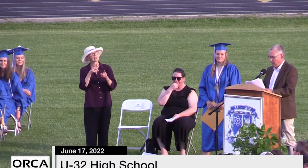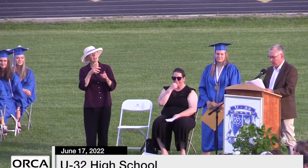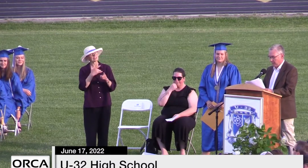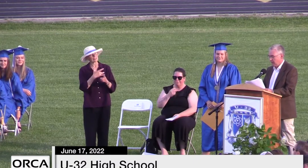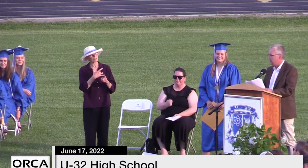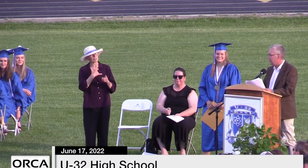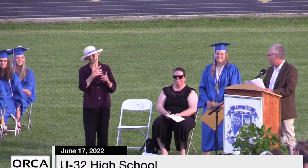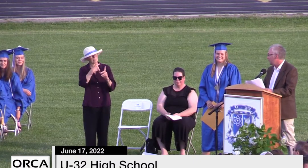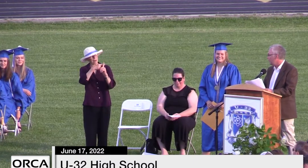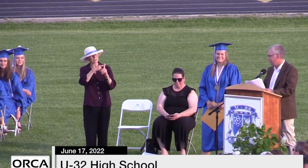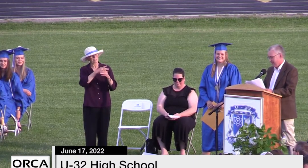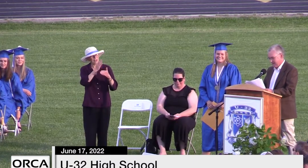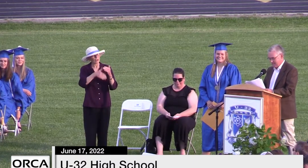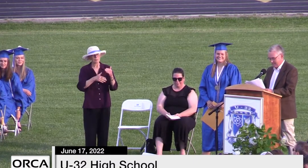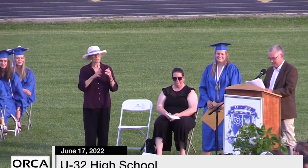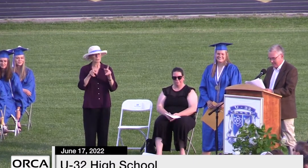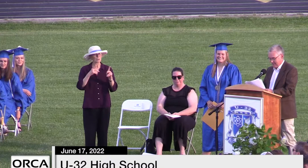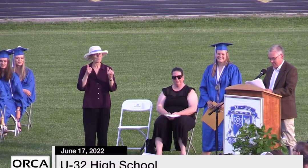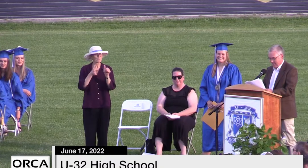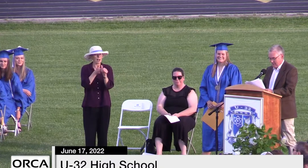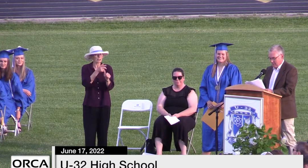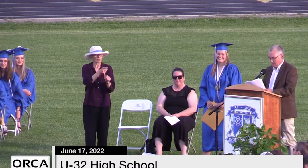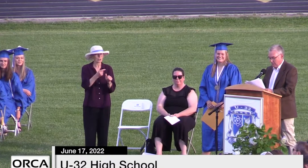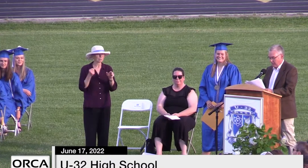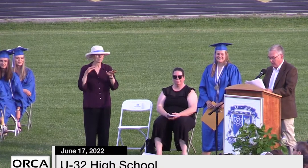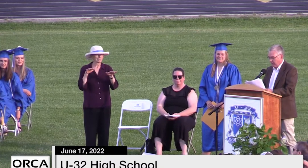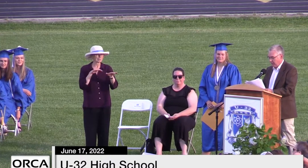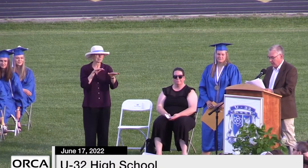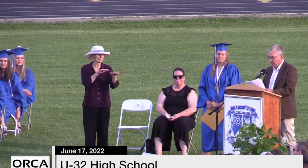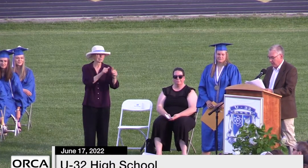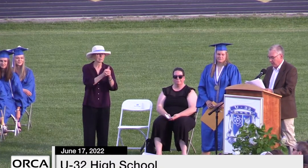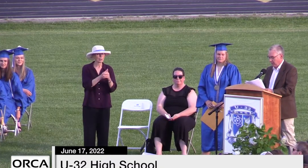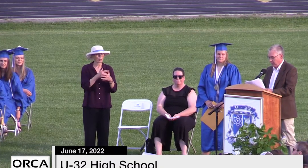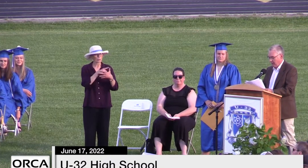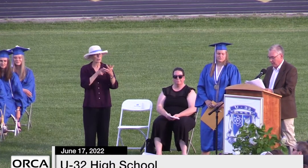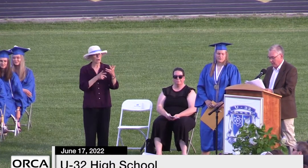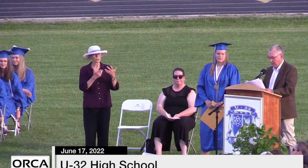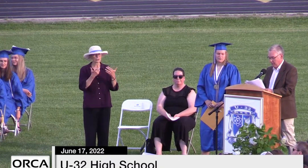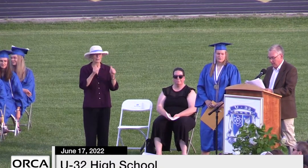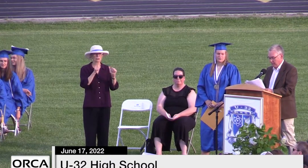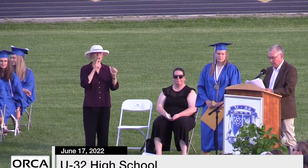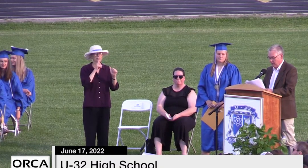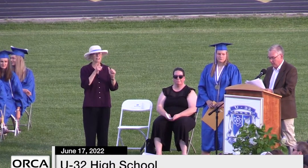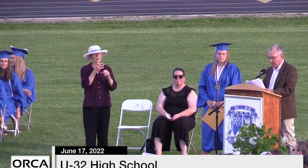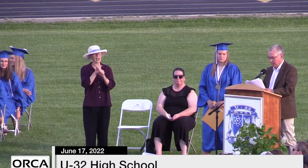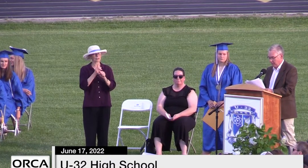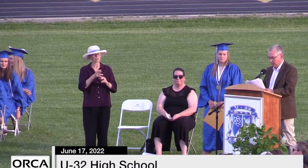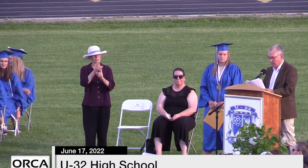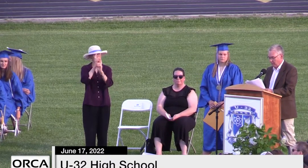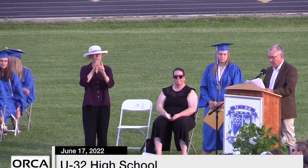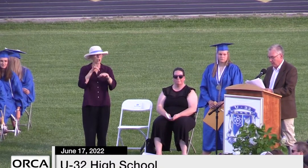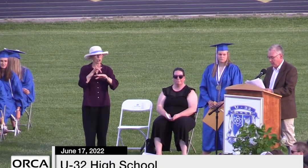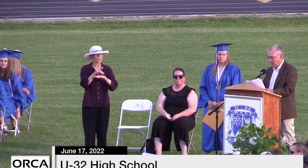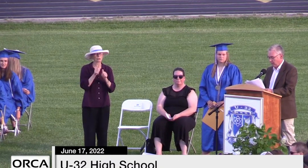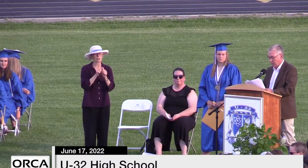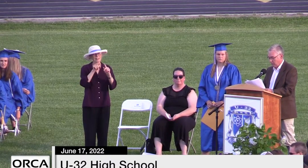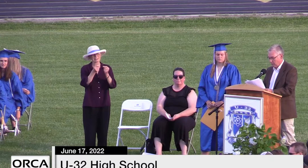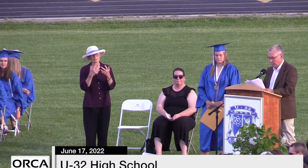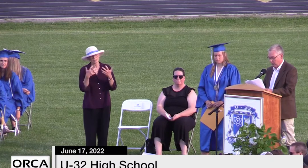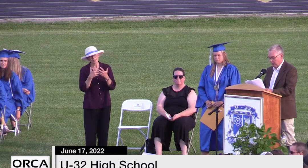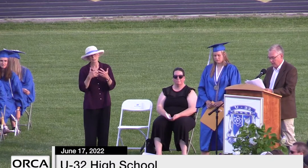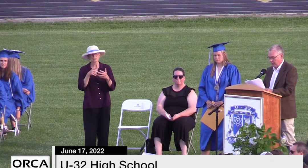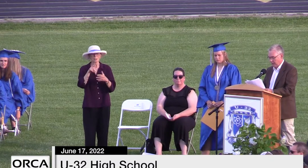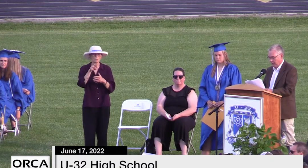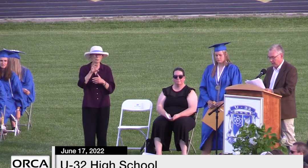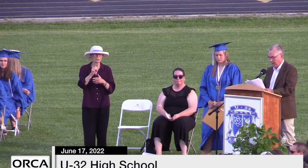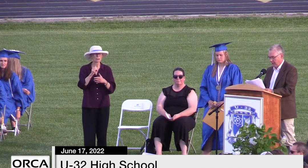positive outcomes and others naturally follow. With those efforts, she attained the respect early on of not only her teammates, but her peers,